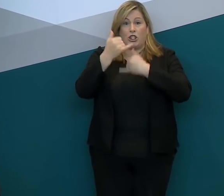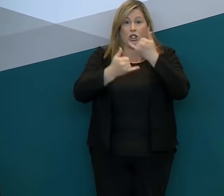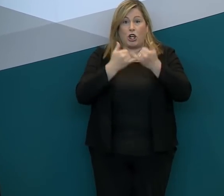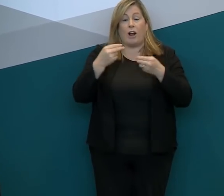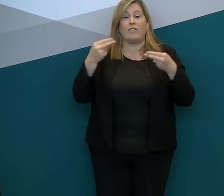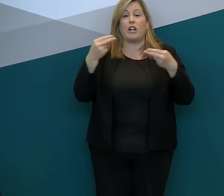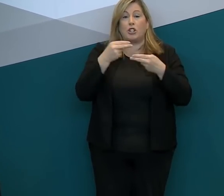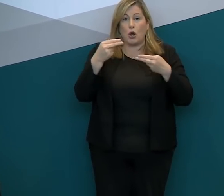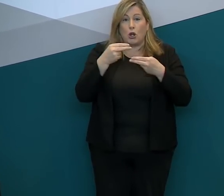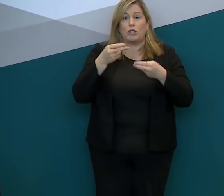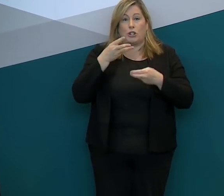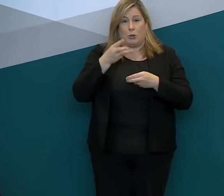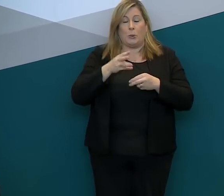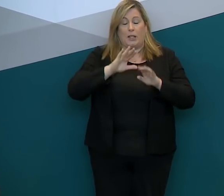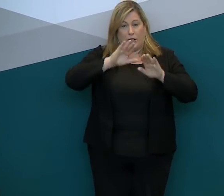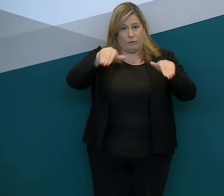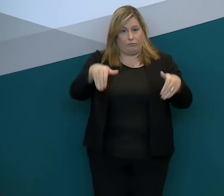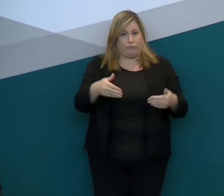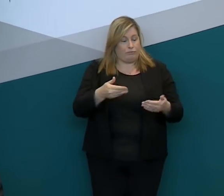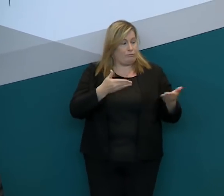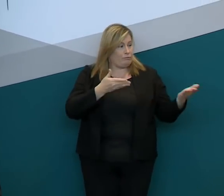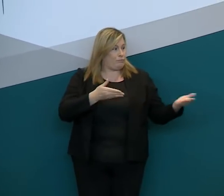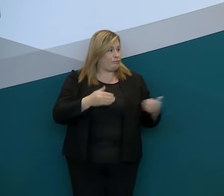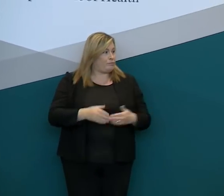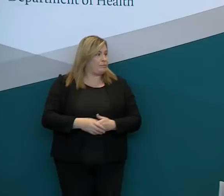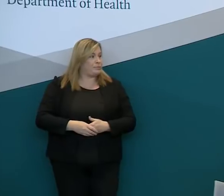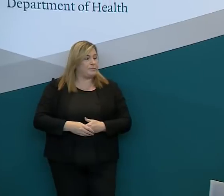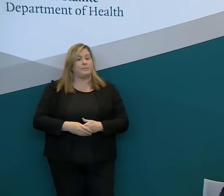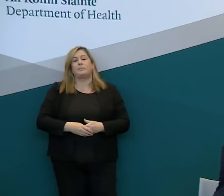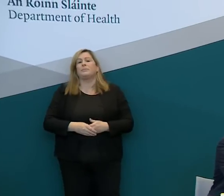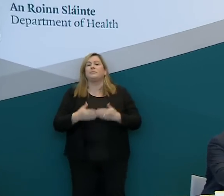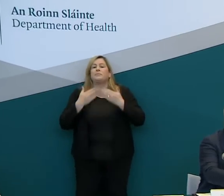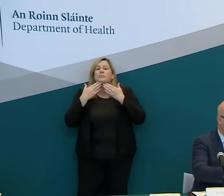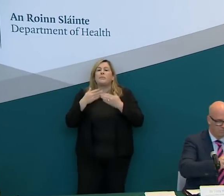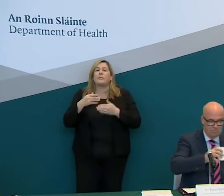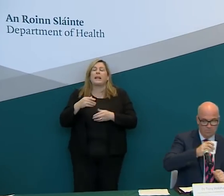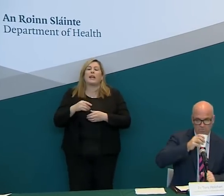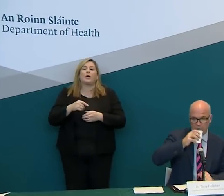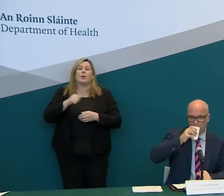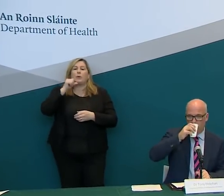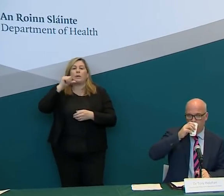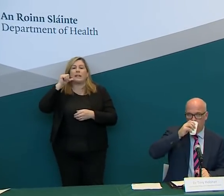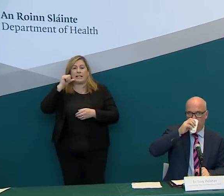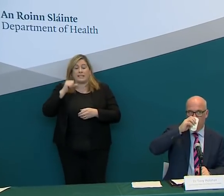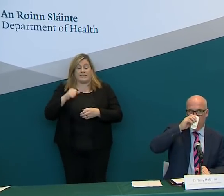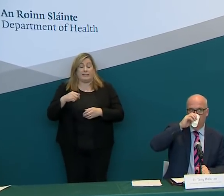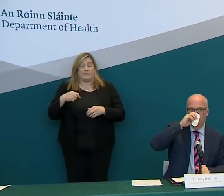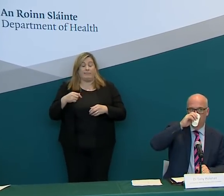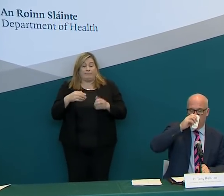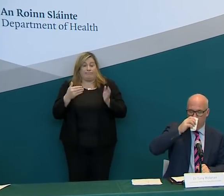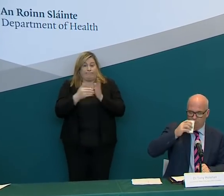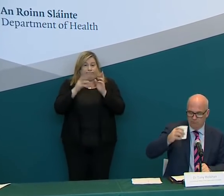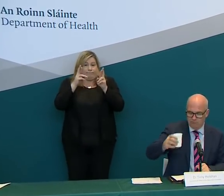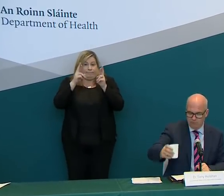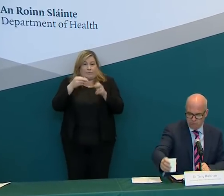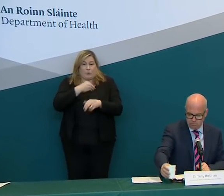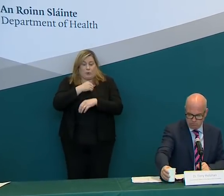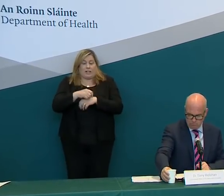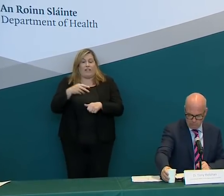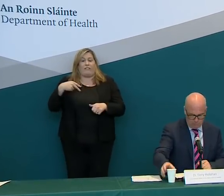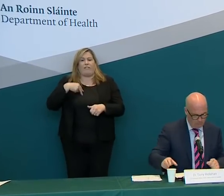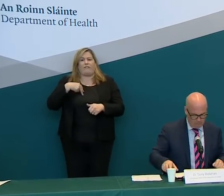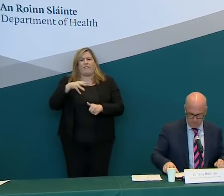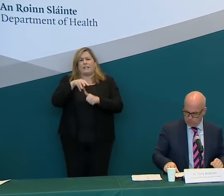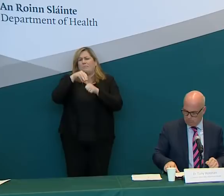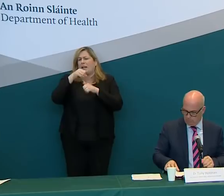a few words by way of an introduction. Rachel. Thank you, Tony. Yes, today is a very special day in the calendar for the nursing